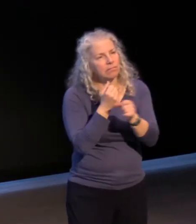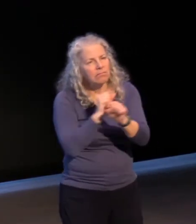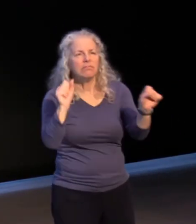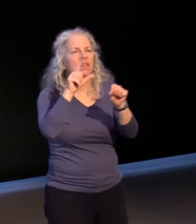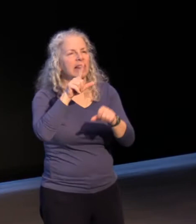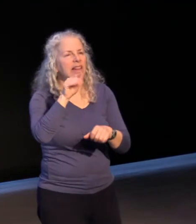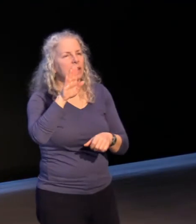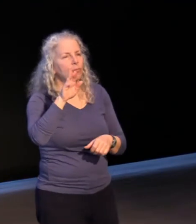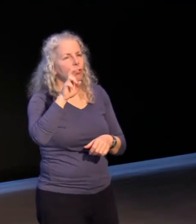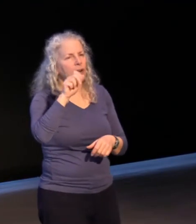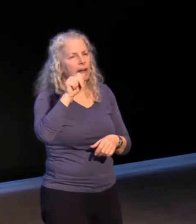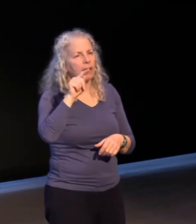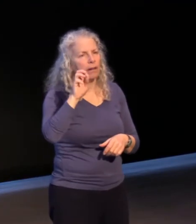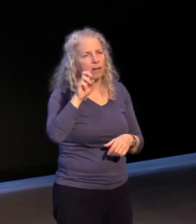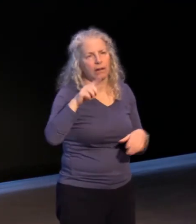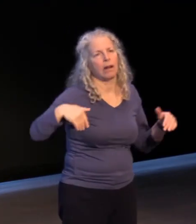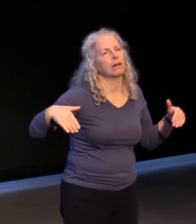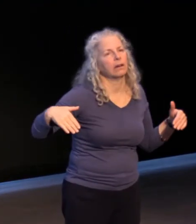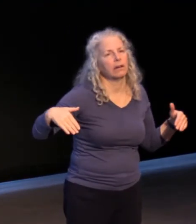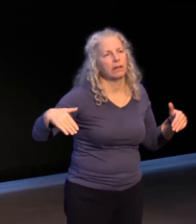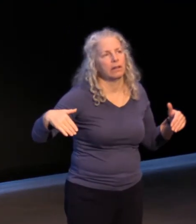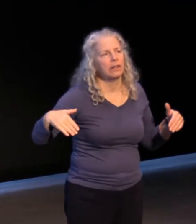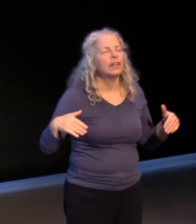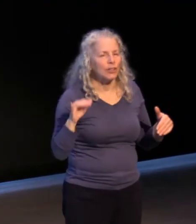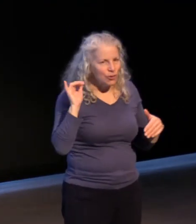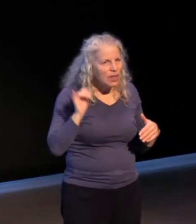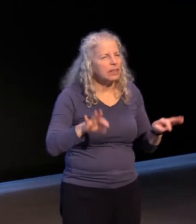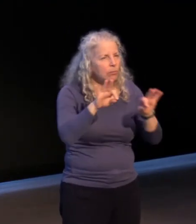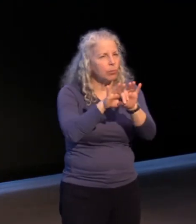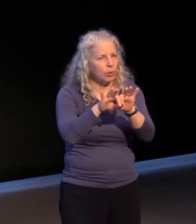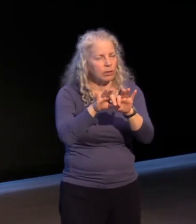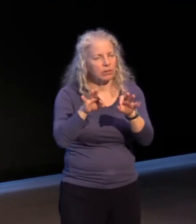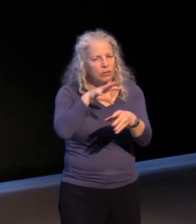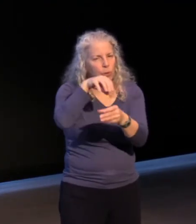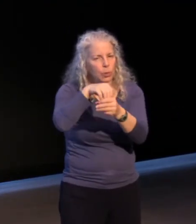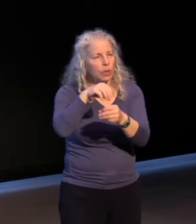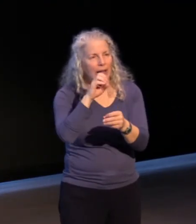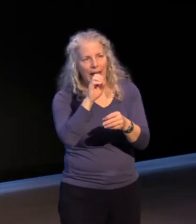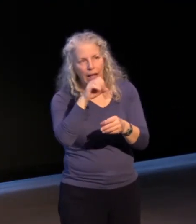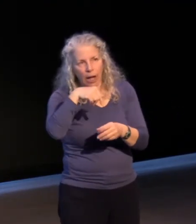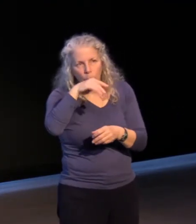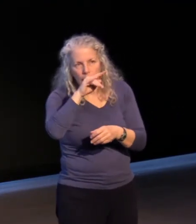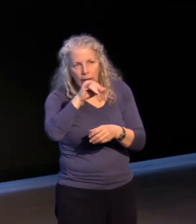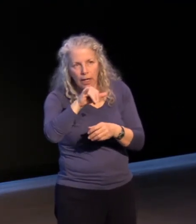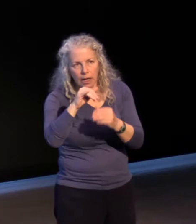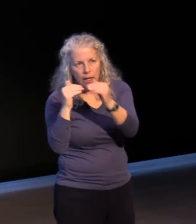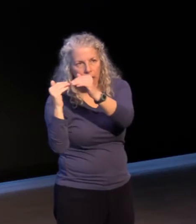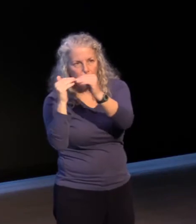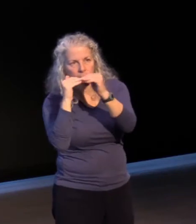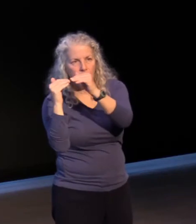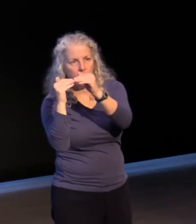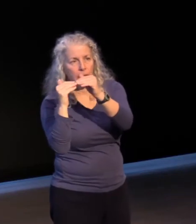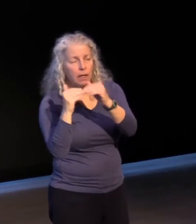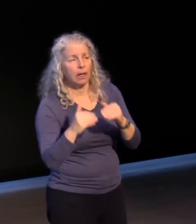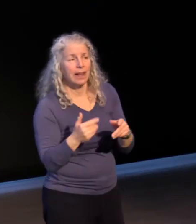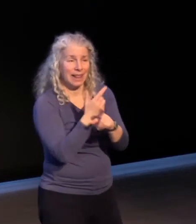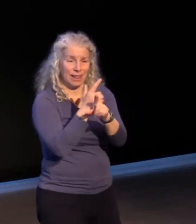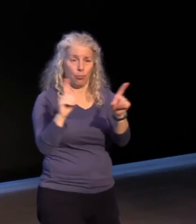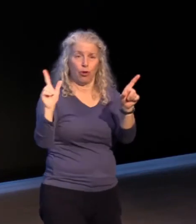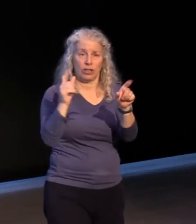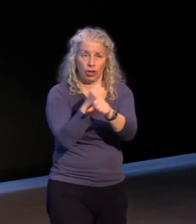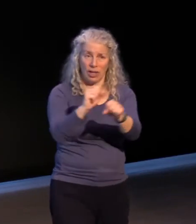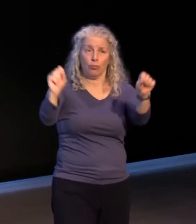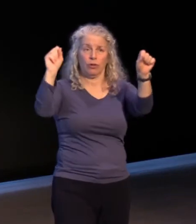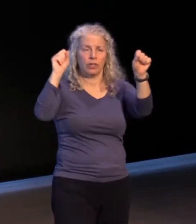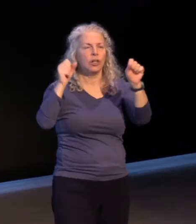liberated. And this is where equity steps in. Liberation can be defined as the act of setting